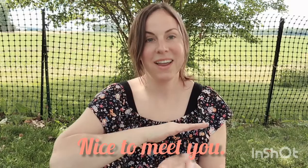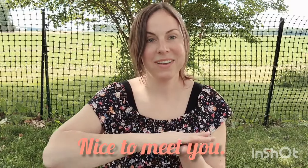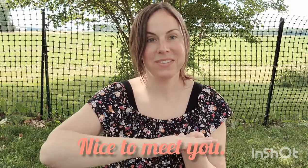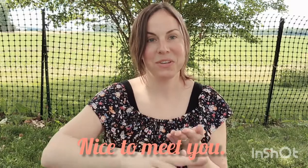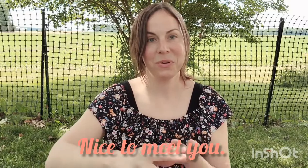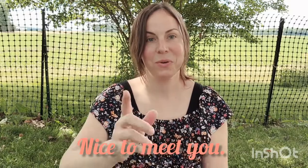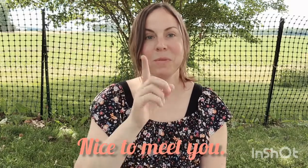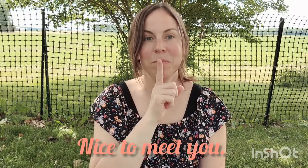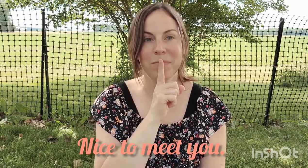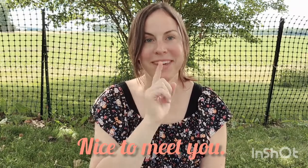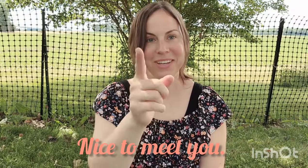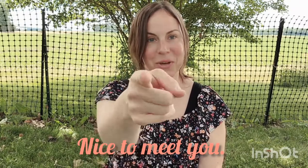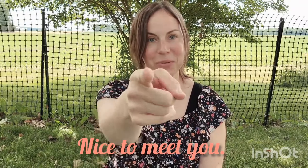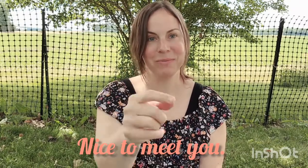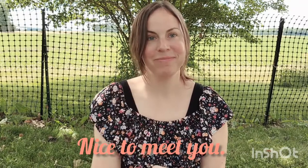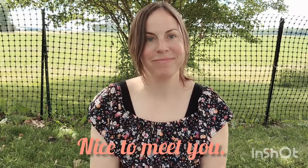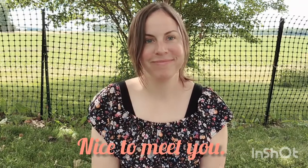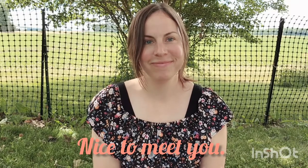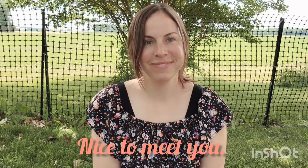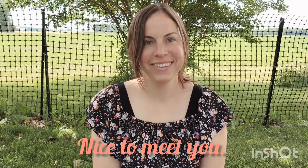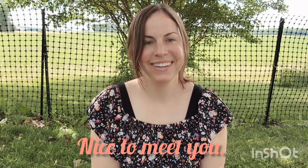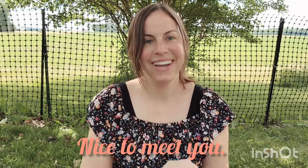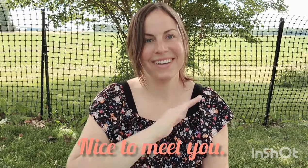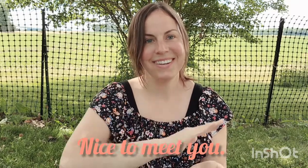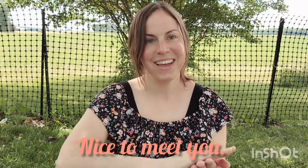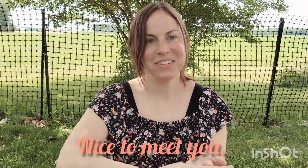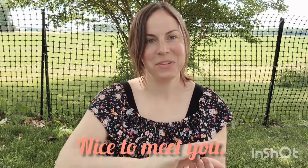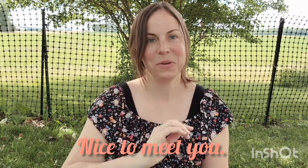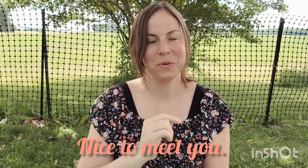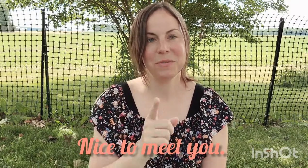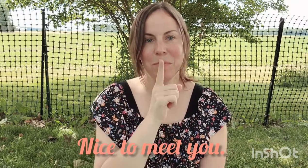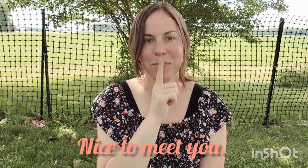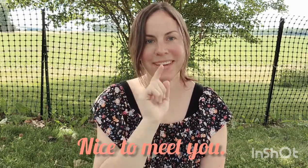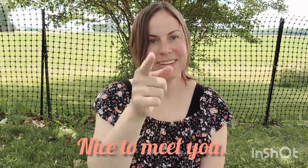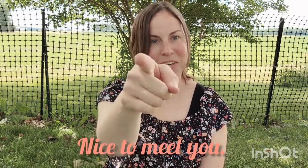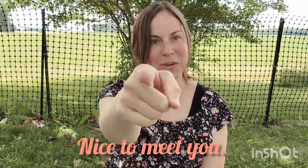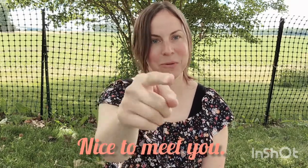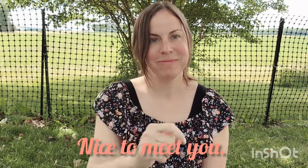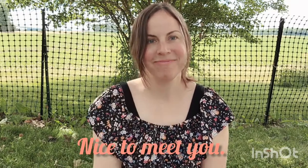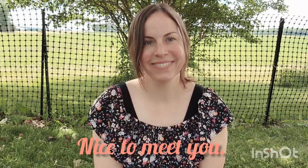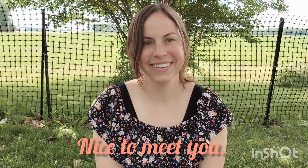Nice to meet you. Nice to meet you.